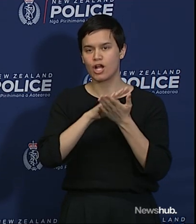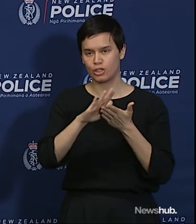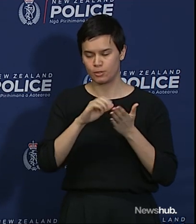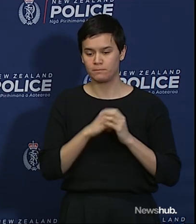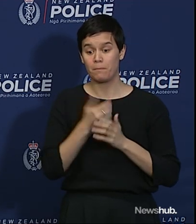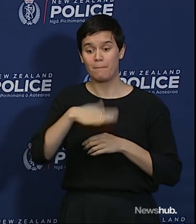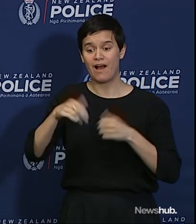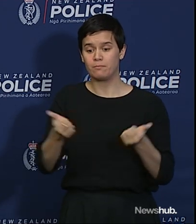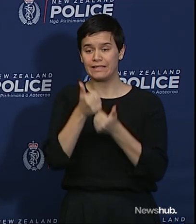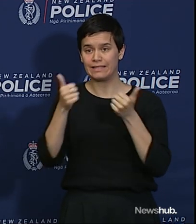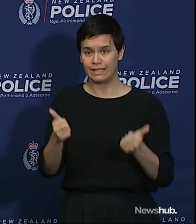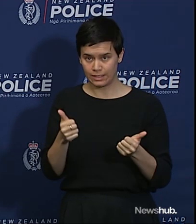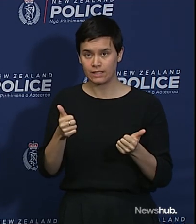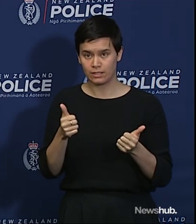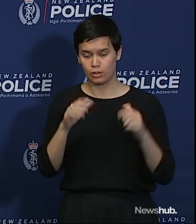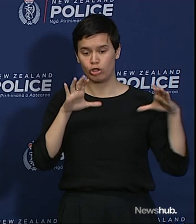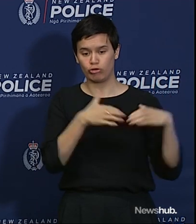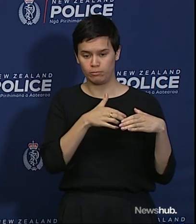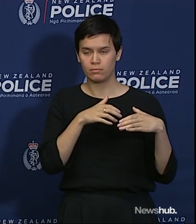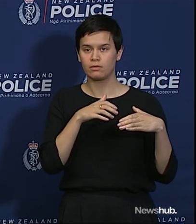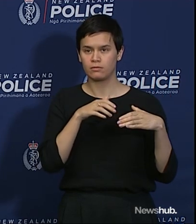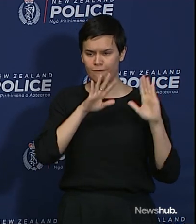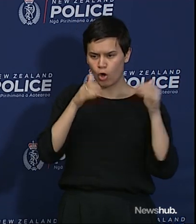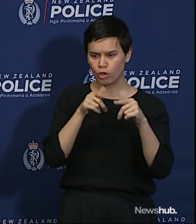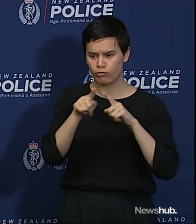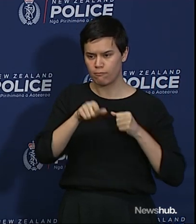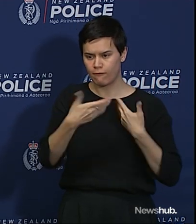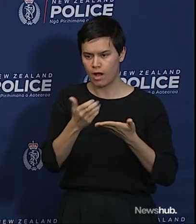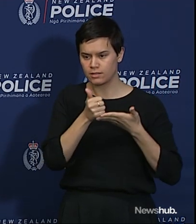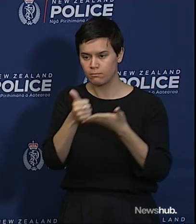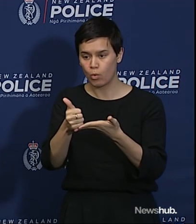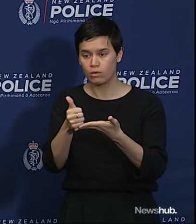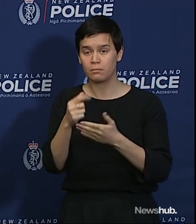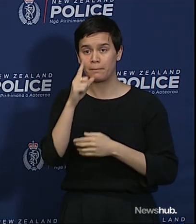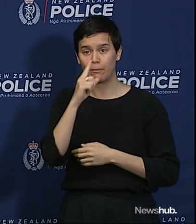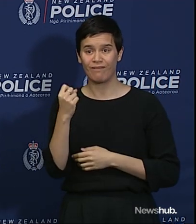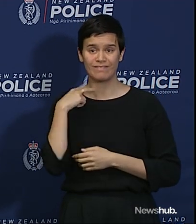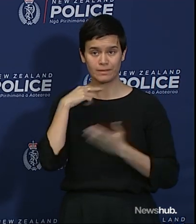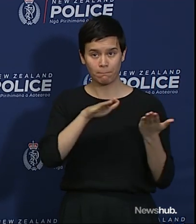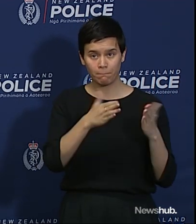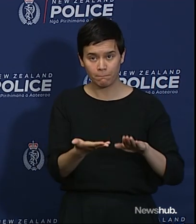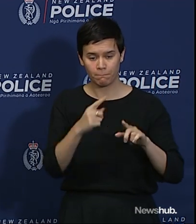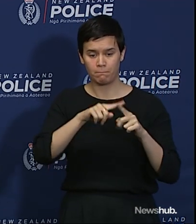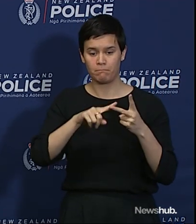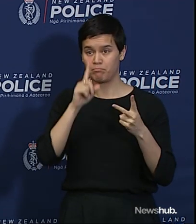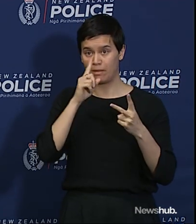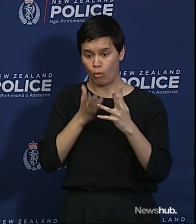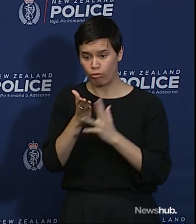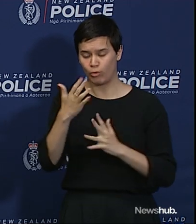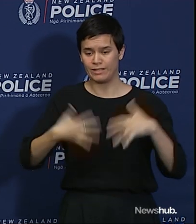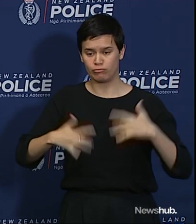Management Group are focused on providing welfare support for victims, survivors and their families,